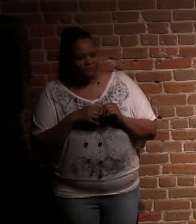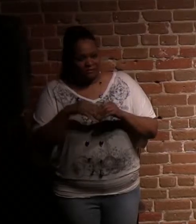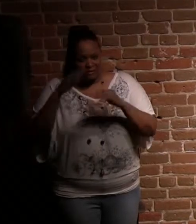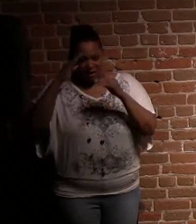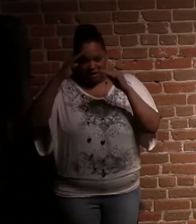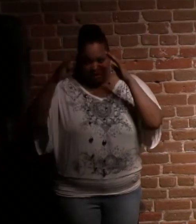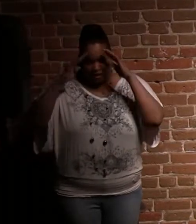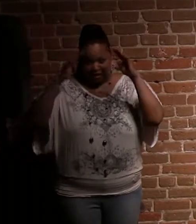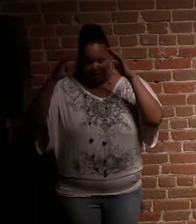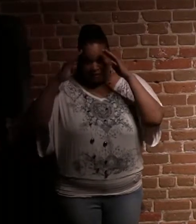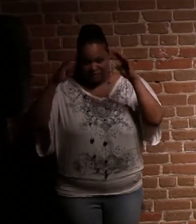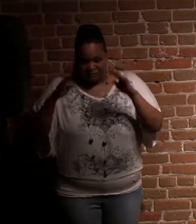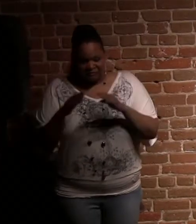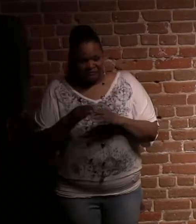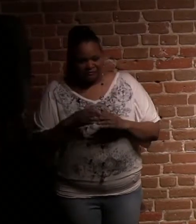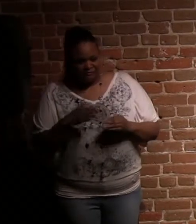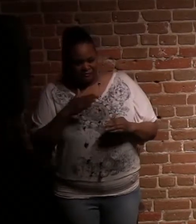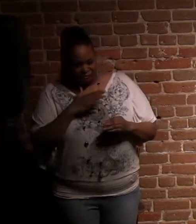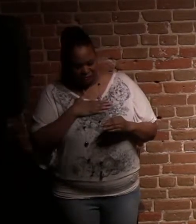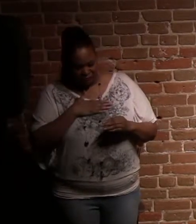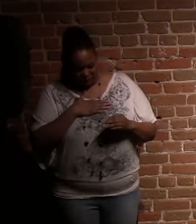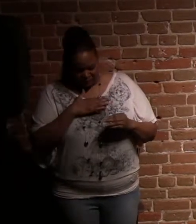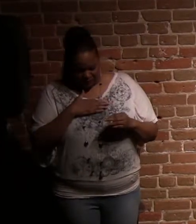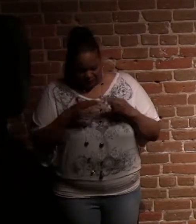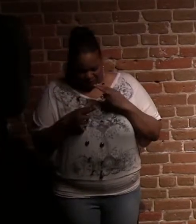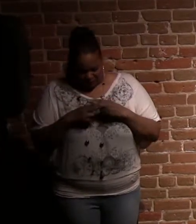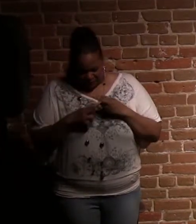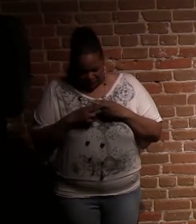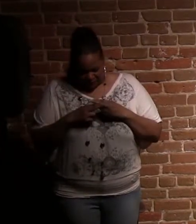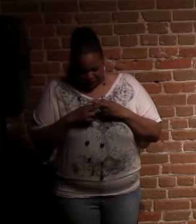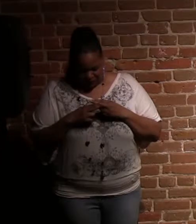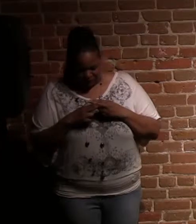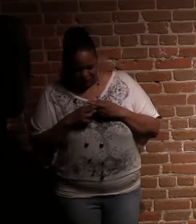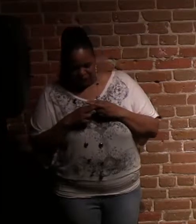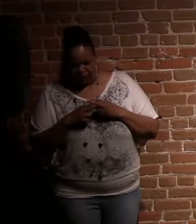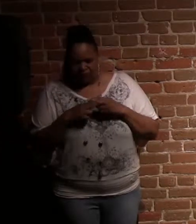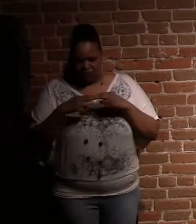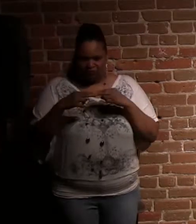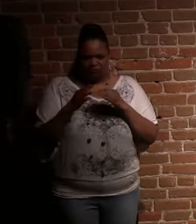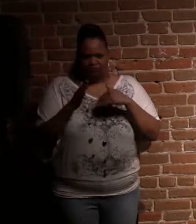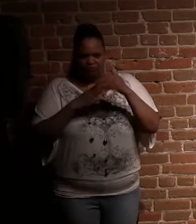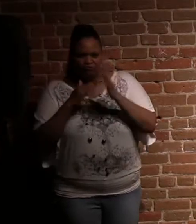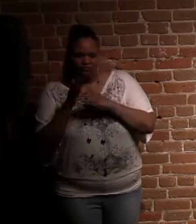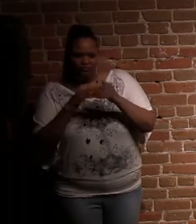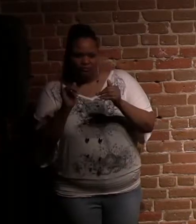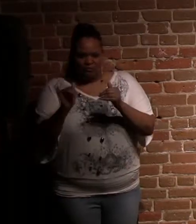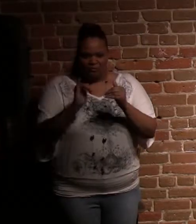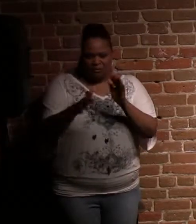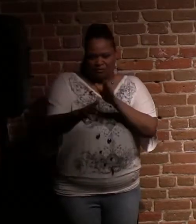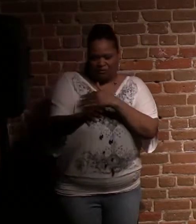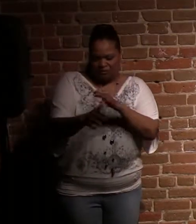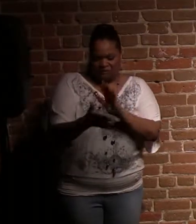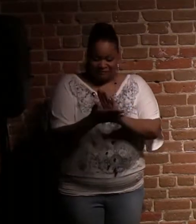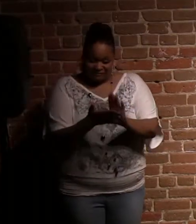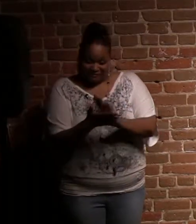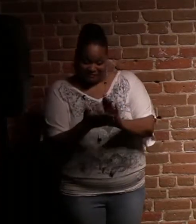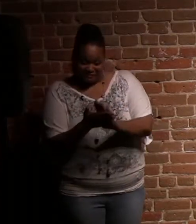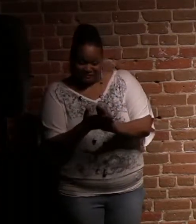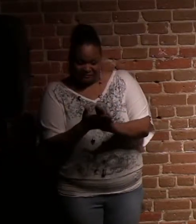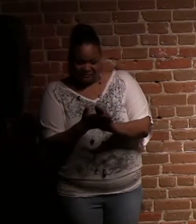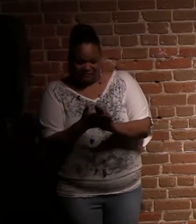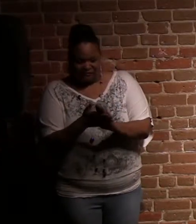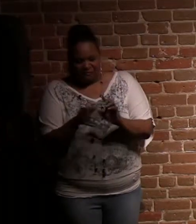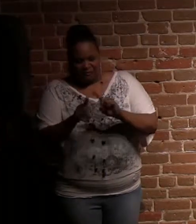Hi. My story is structured like a song. Well, forgive me for that, I'm a